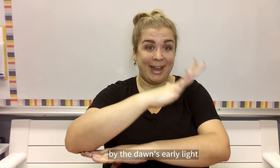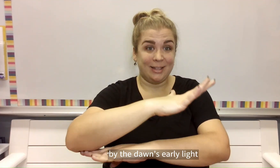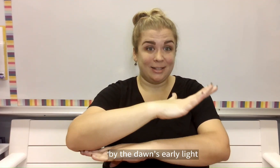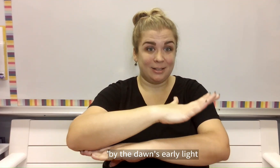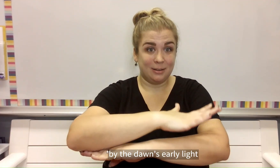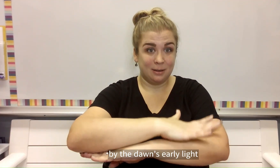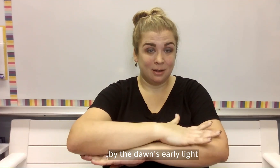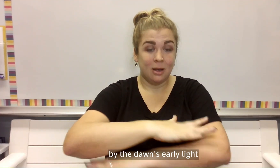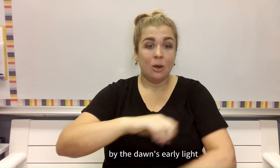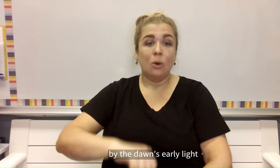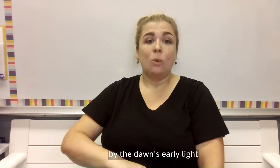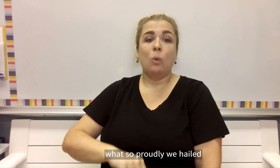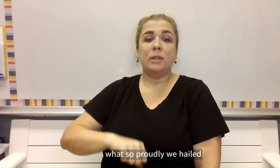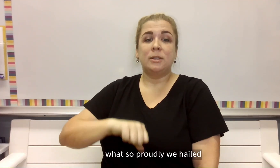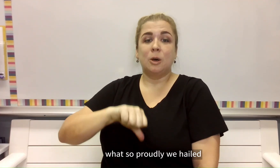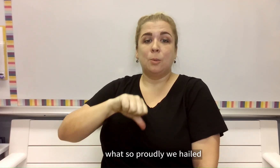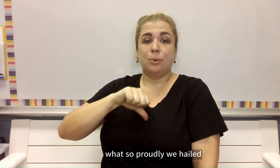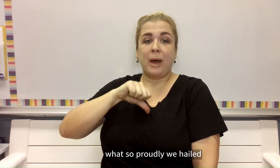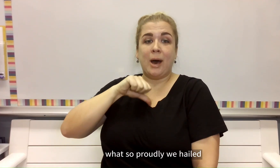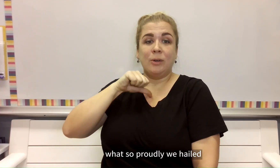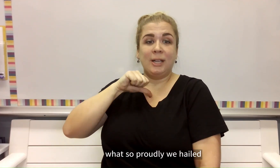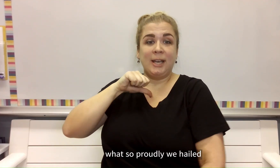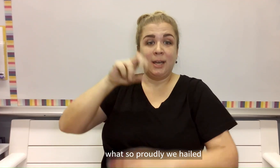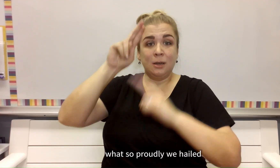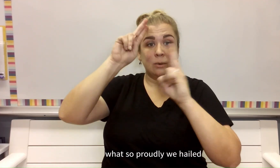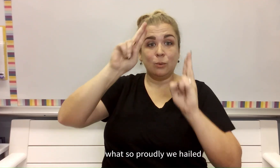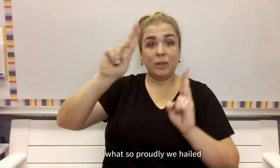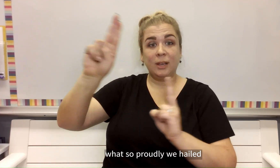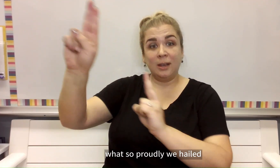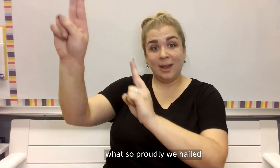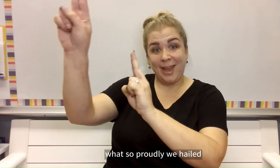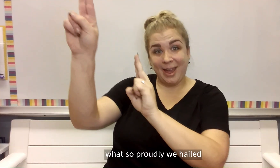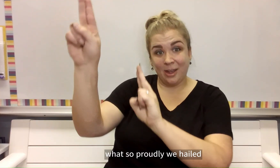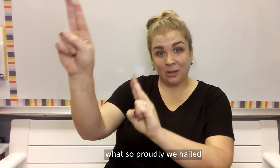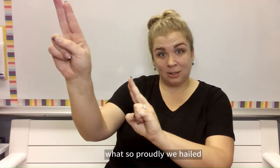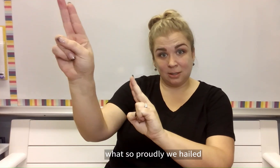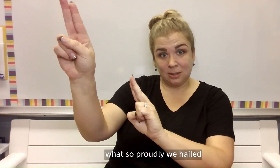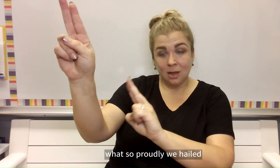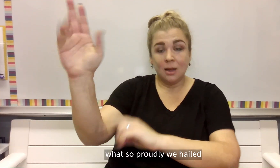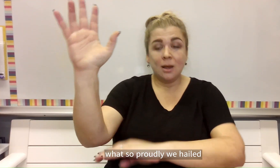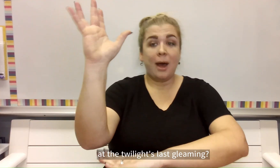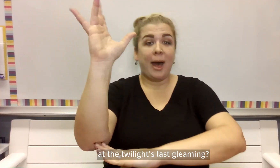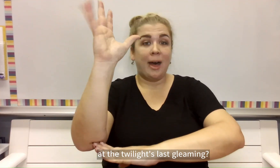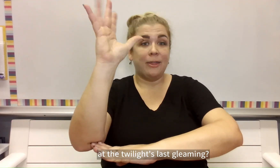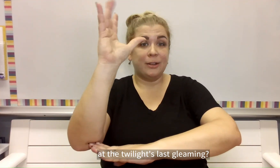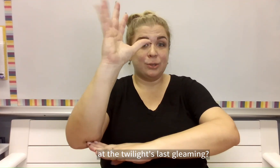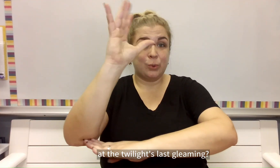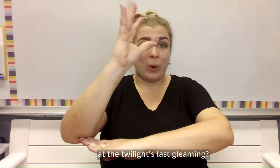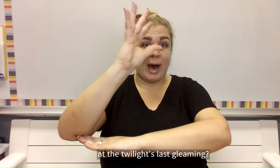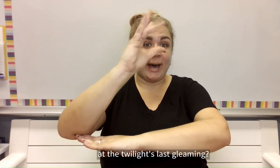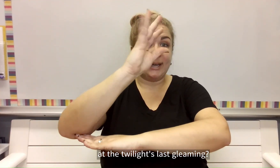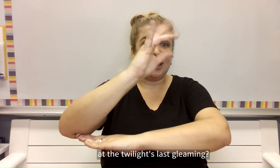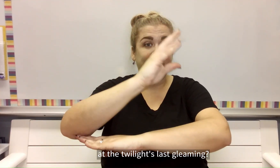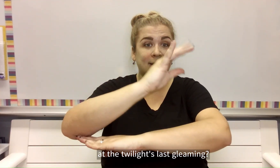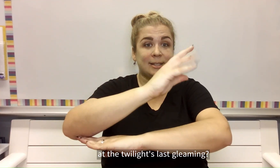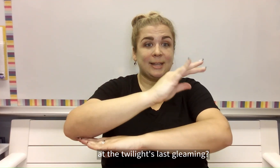light what so proudly we hailed at the twilight's